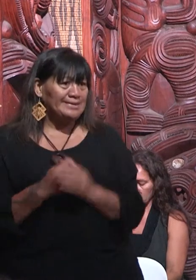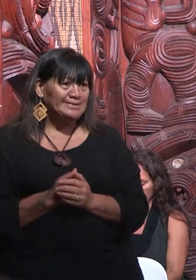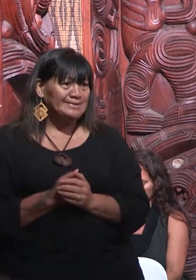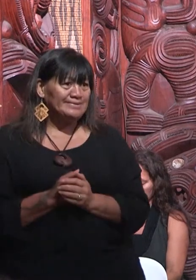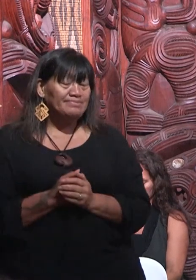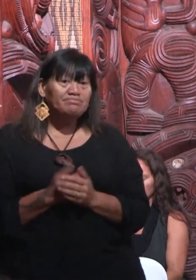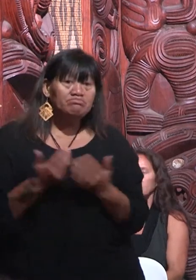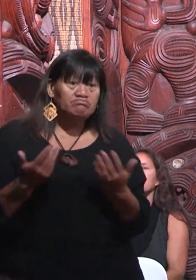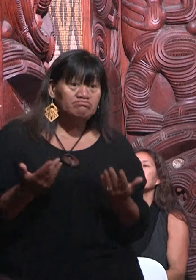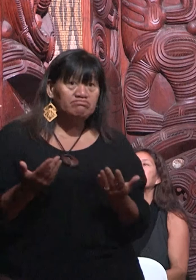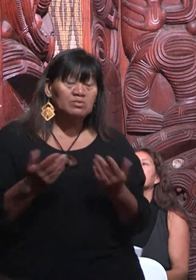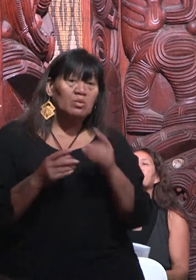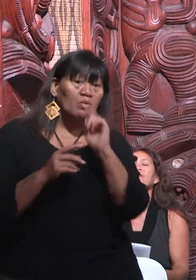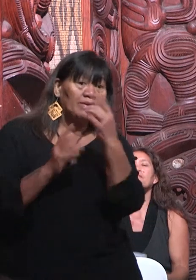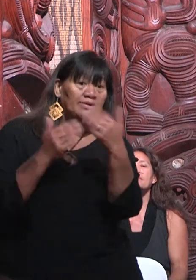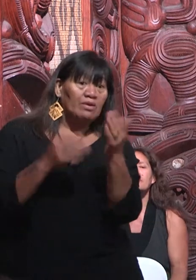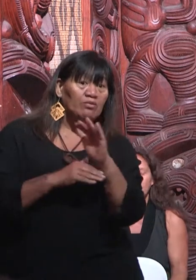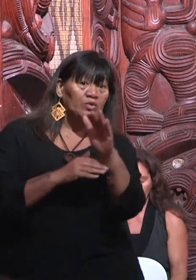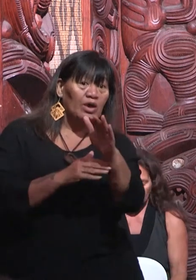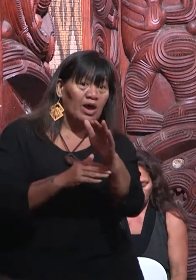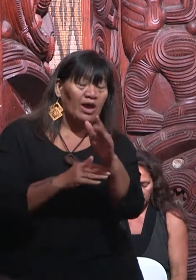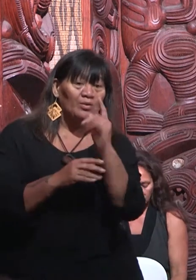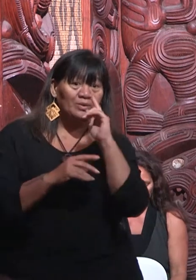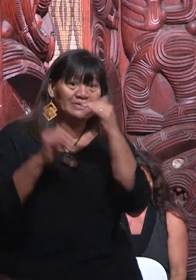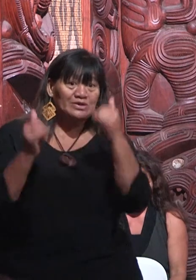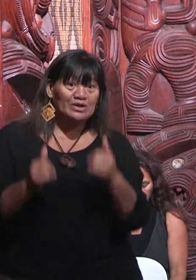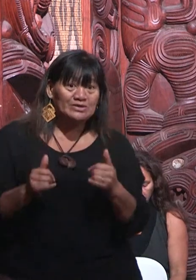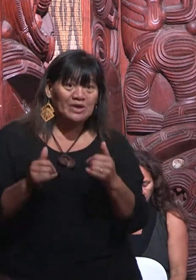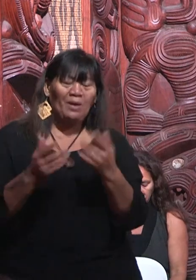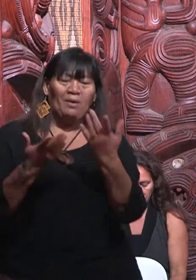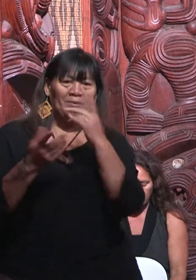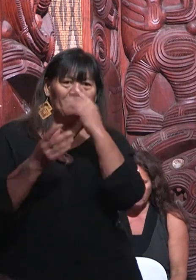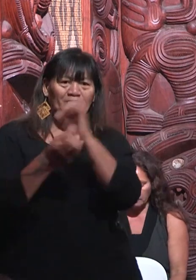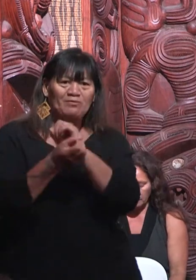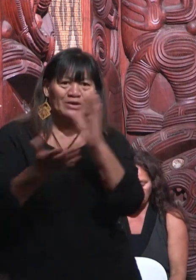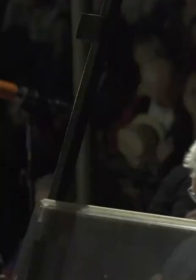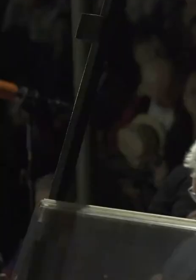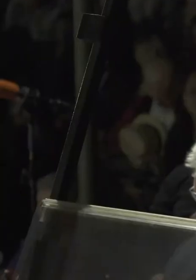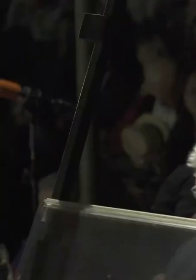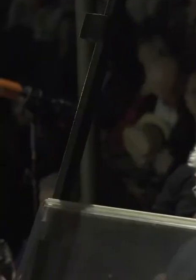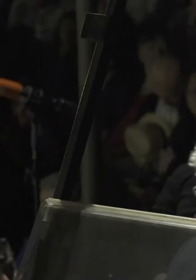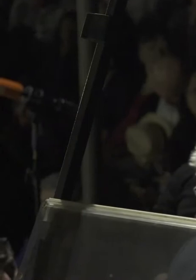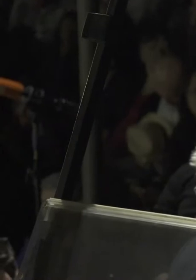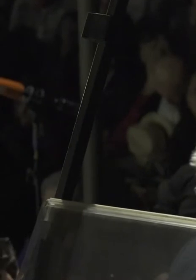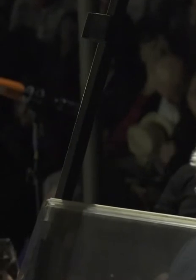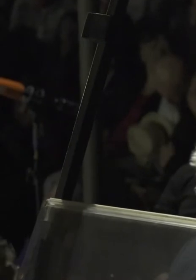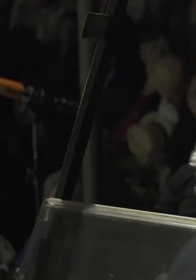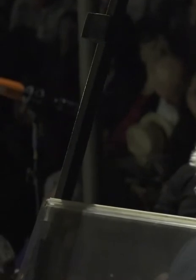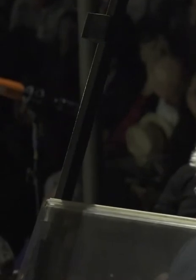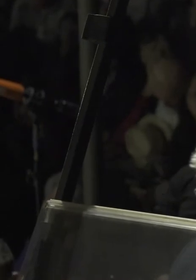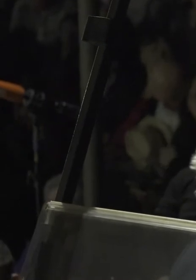That we may journey toward that day when justice, freedom, and peace are accomplished on